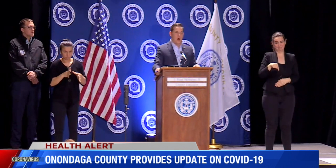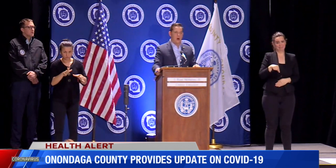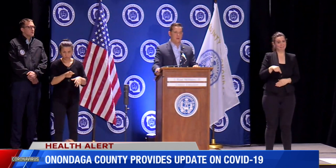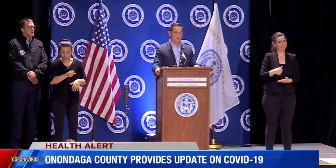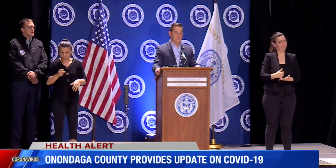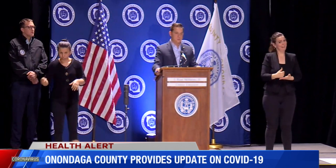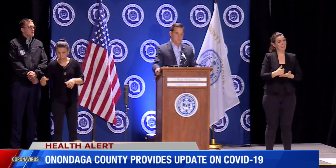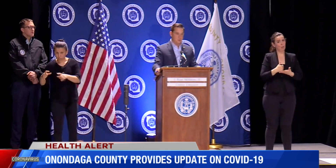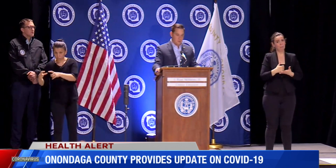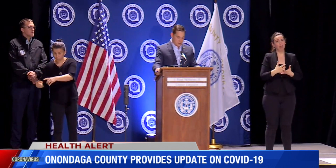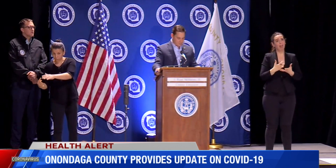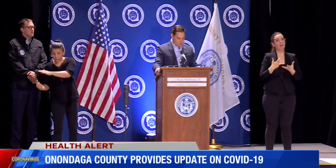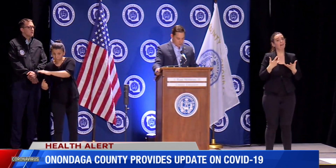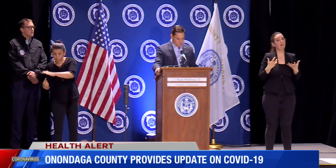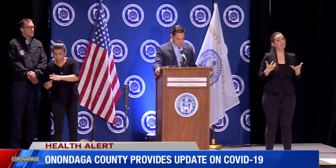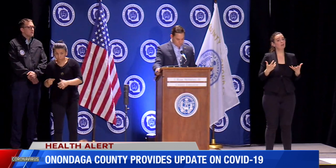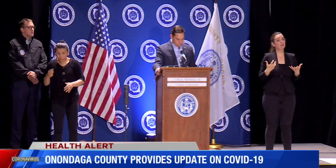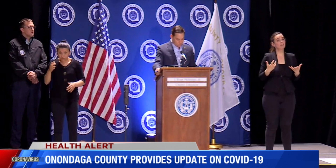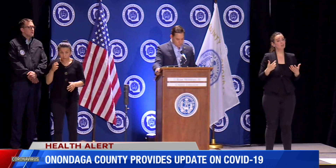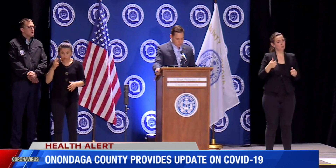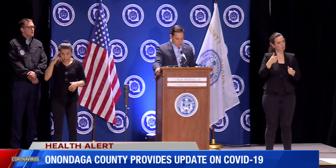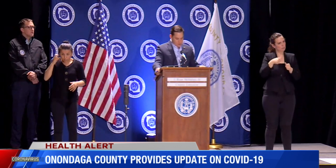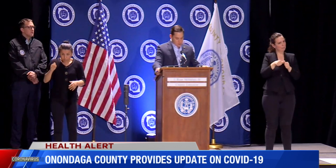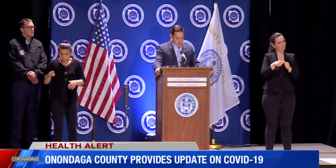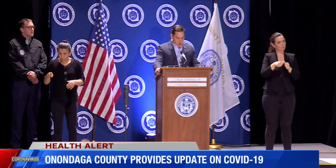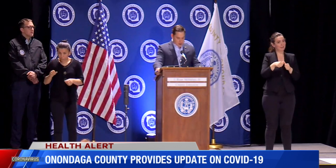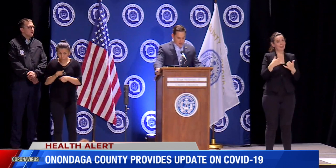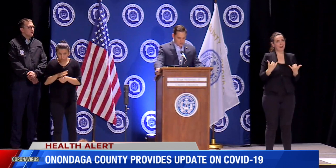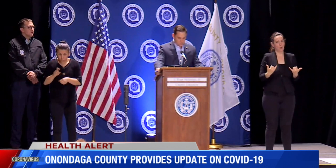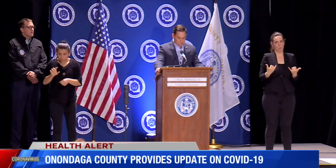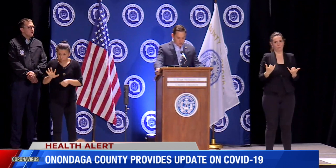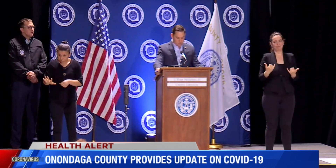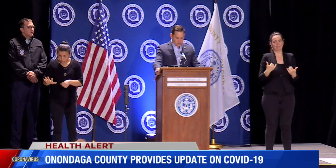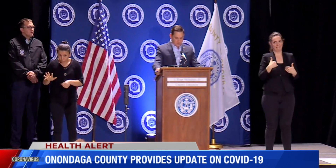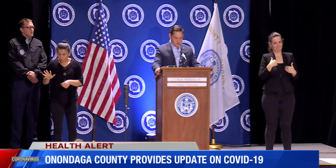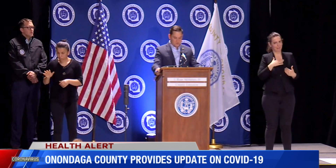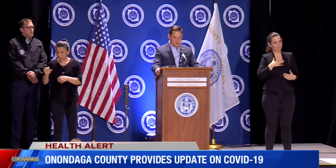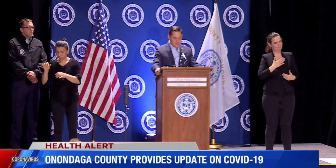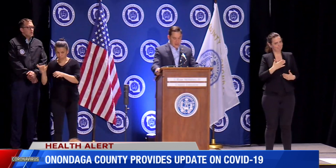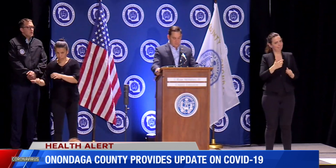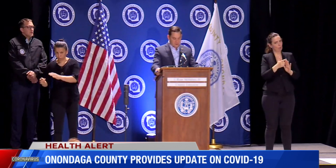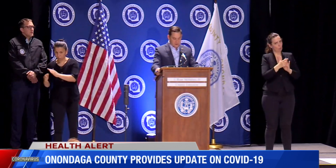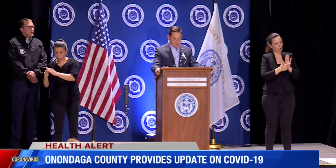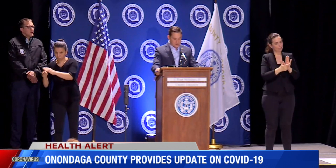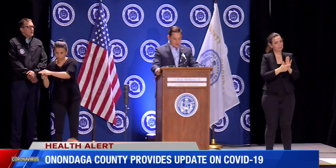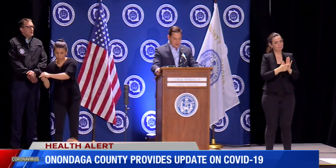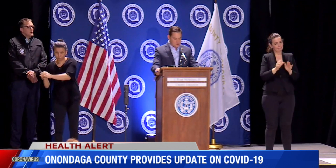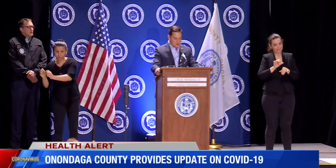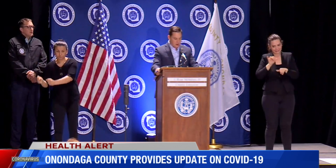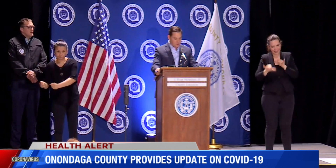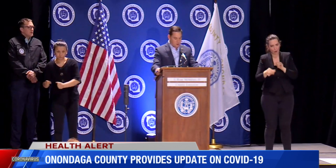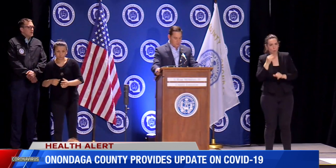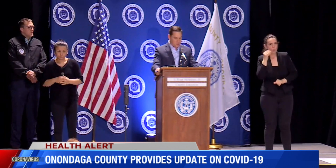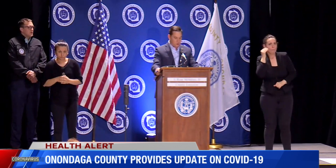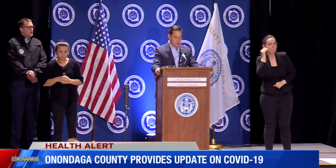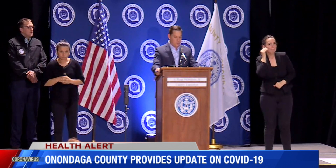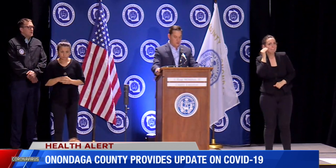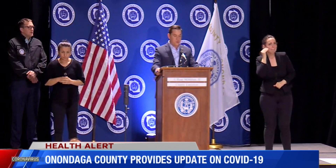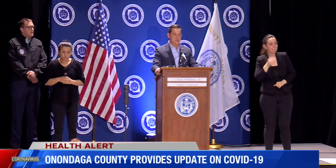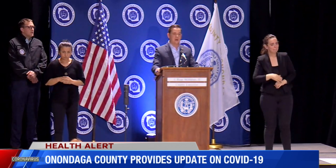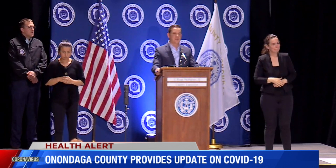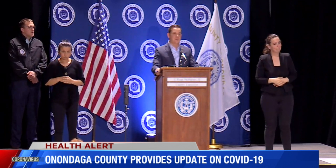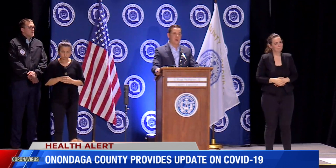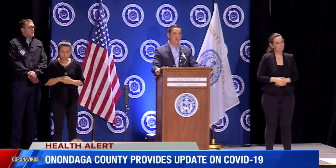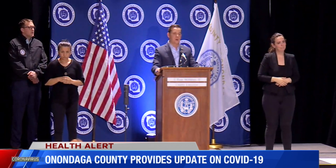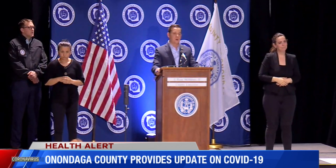is the law, just to remind everybody. As we've shared previously, if there's a gap in the investigation with the health department, we're going